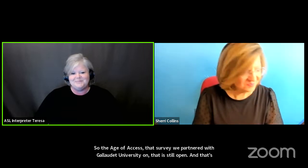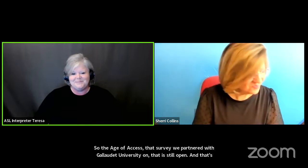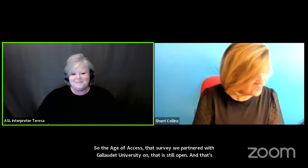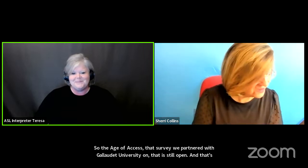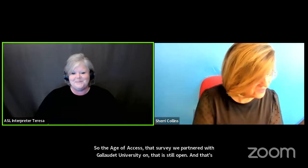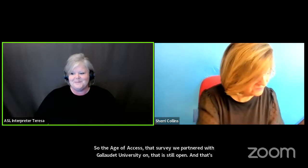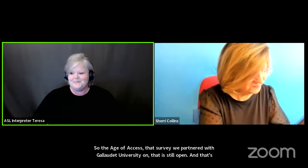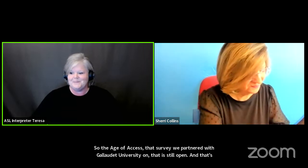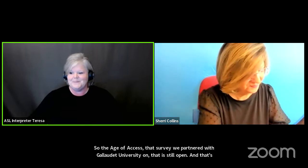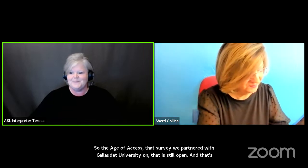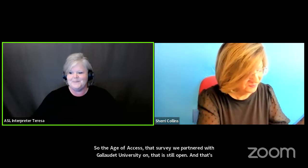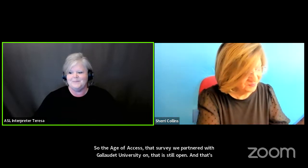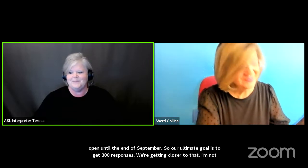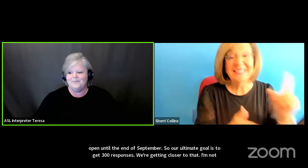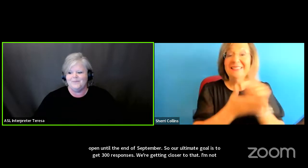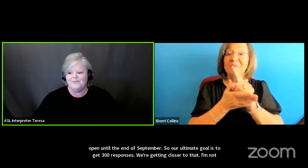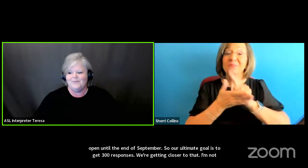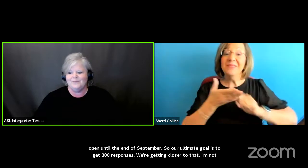that.